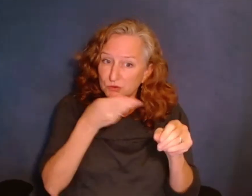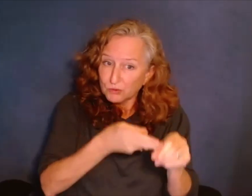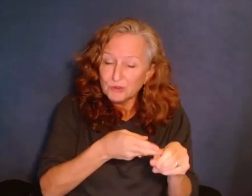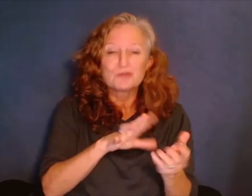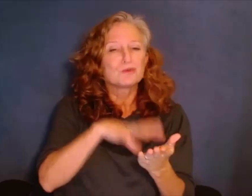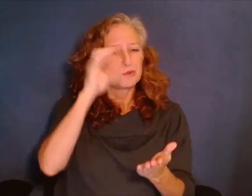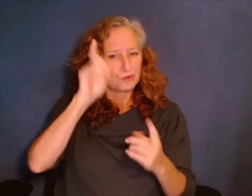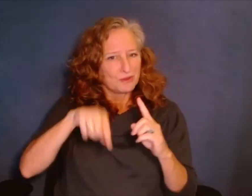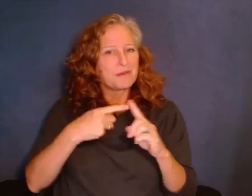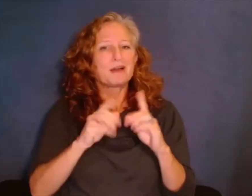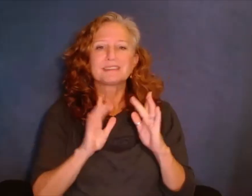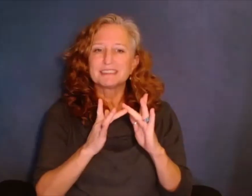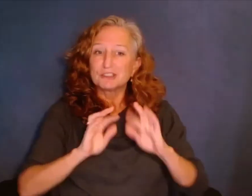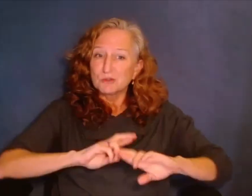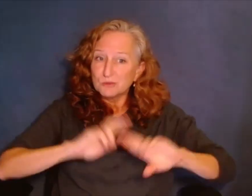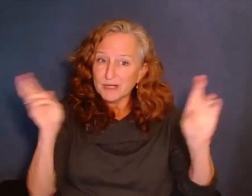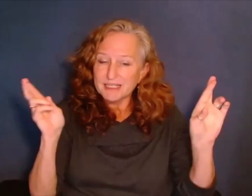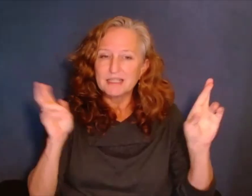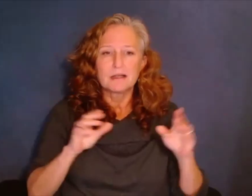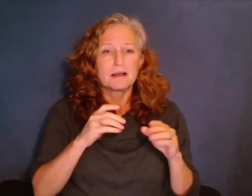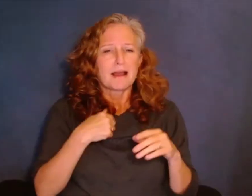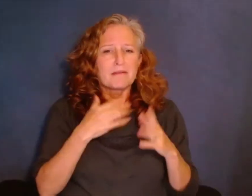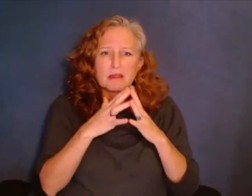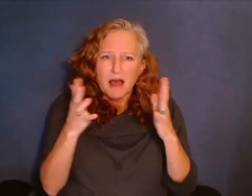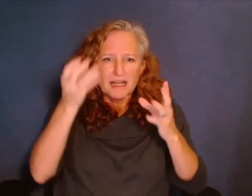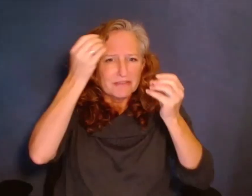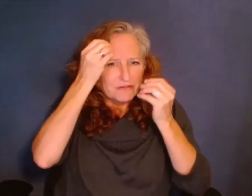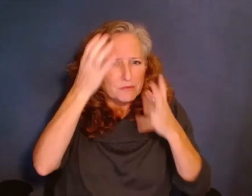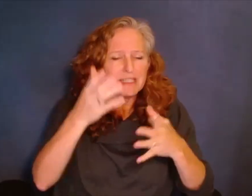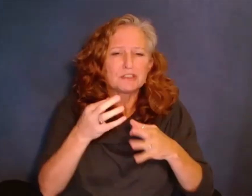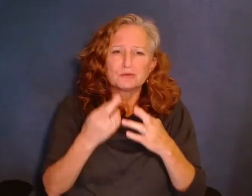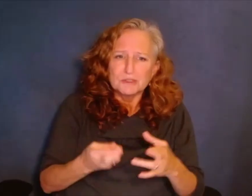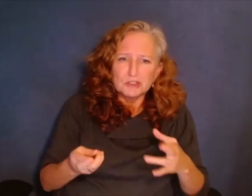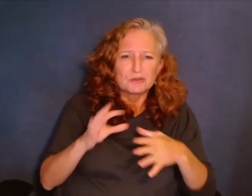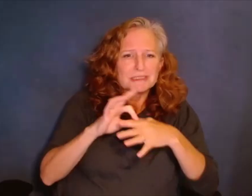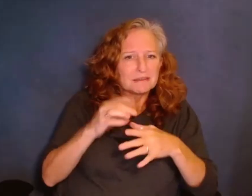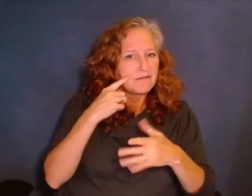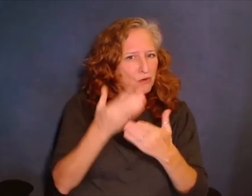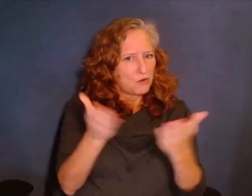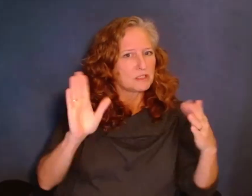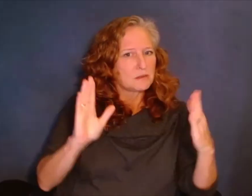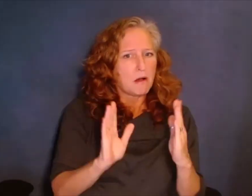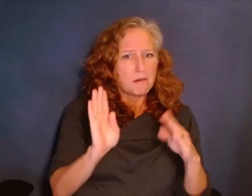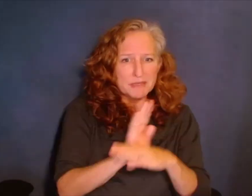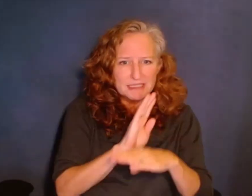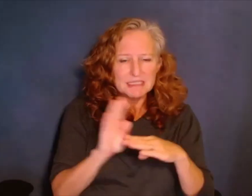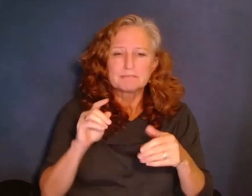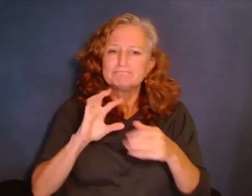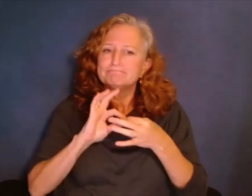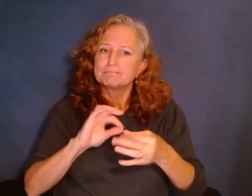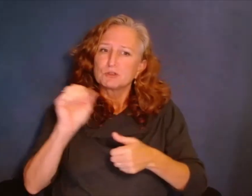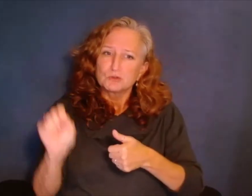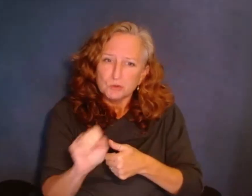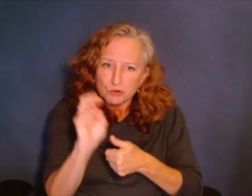one utilized tool to create social media videos. Most content creators and influencers and